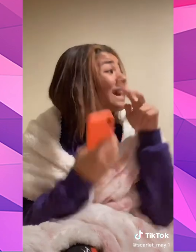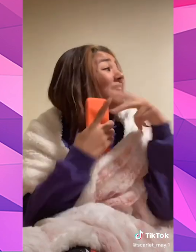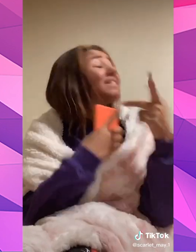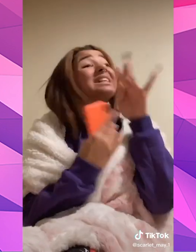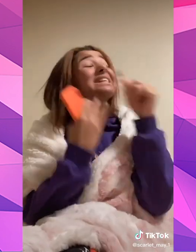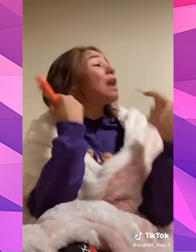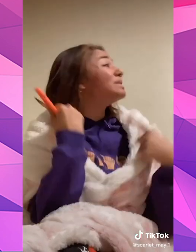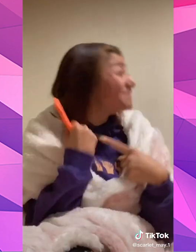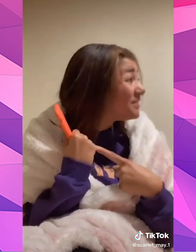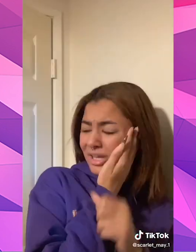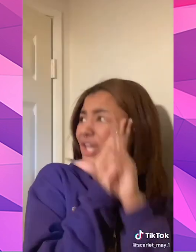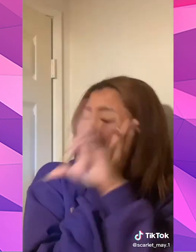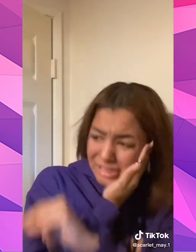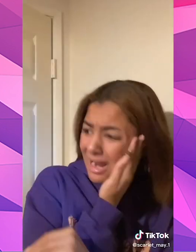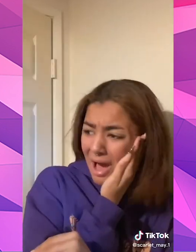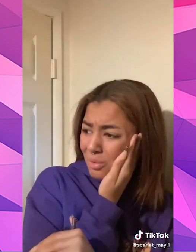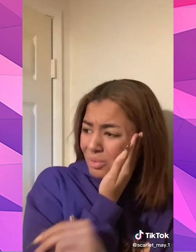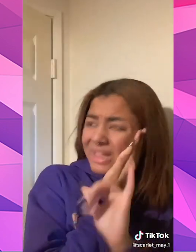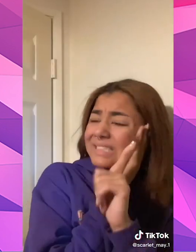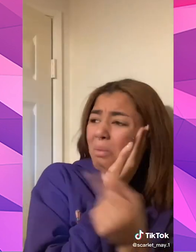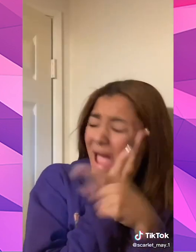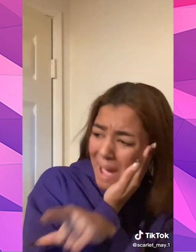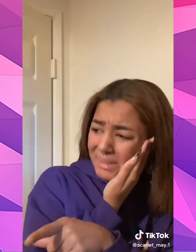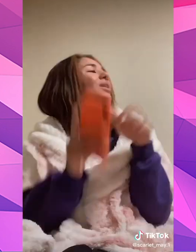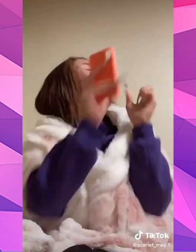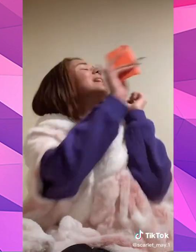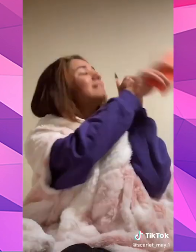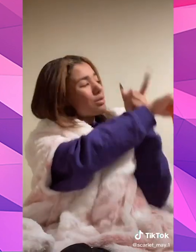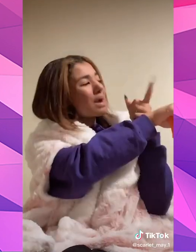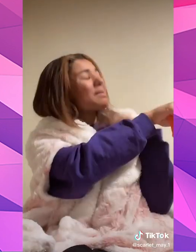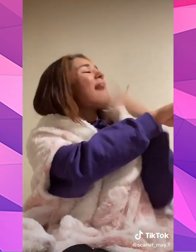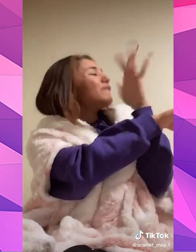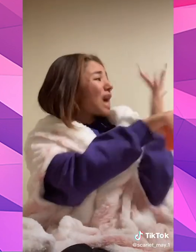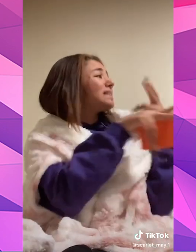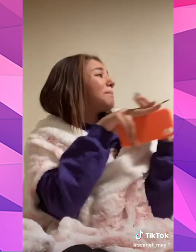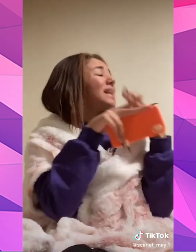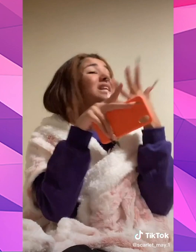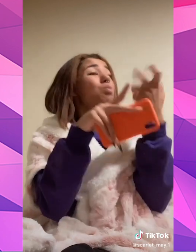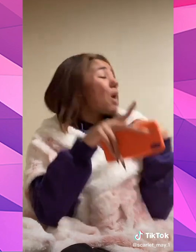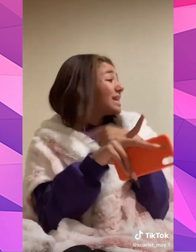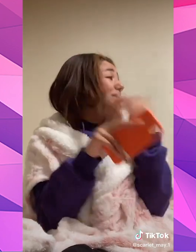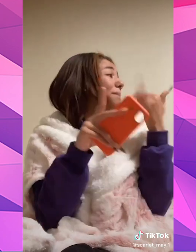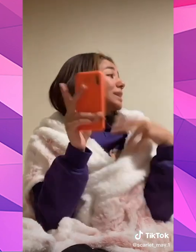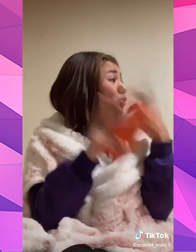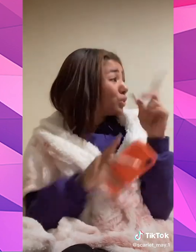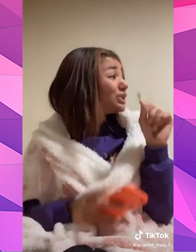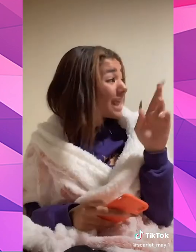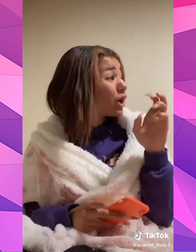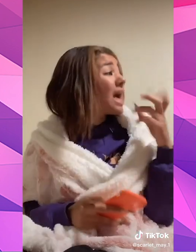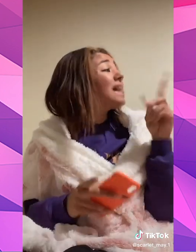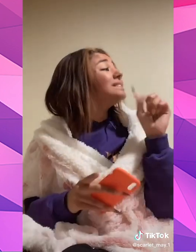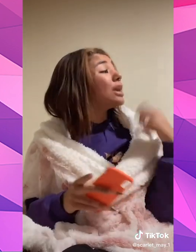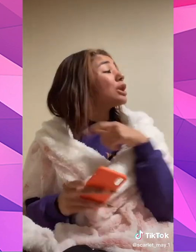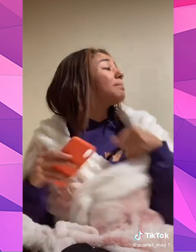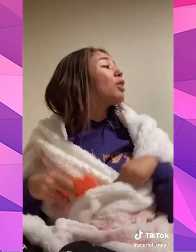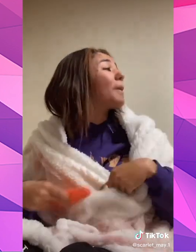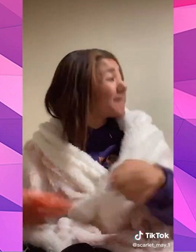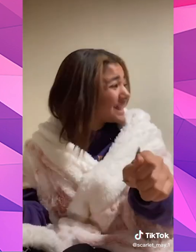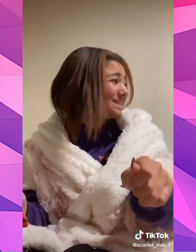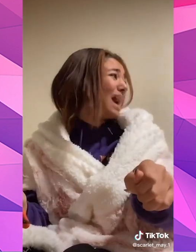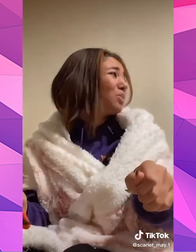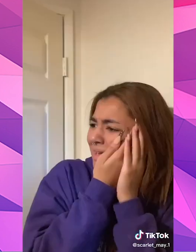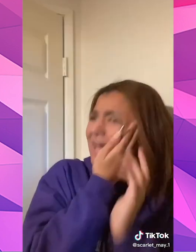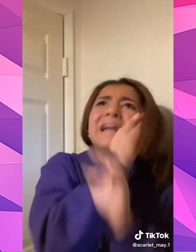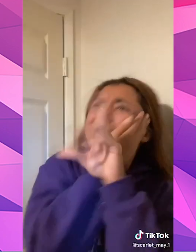face Fell into Kyrie's fist No That's not what happened You're right I forgot to mention You wanted to play Truth or Dare And dared us to Pull our